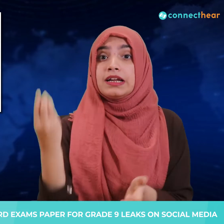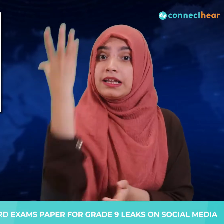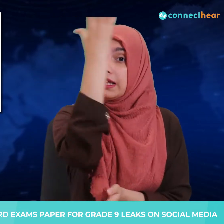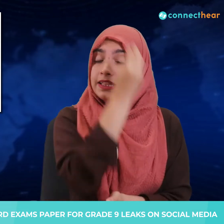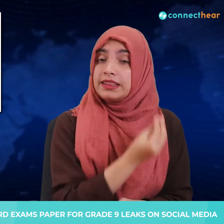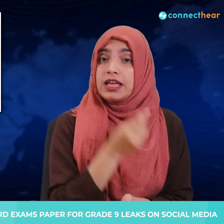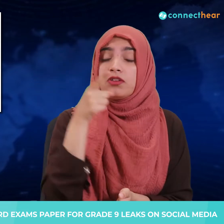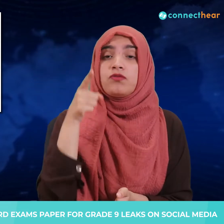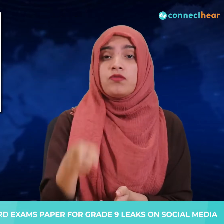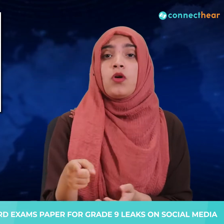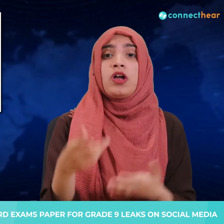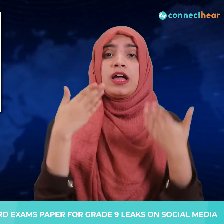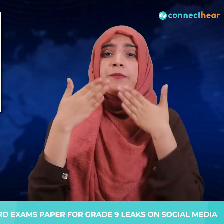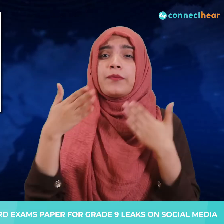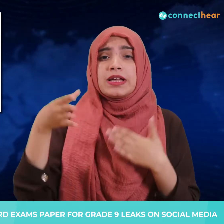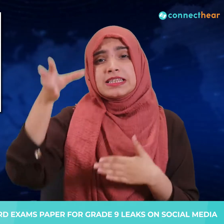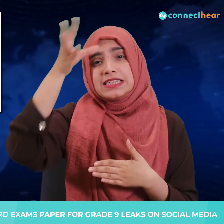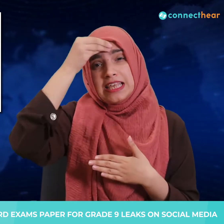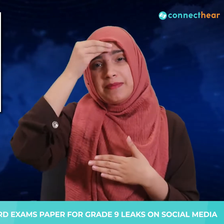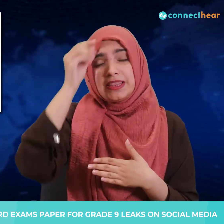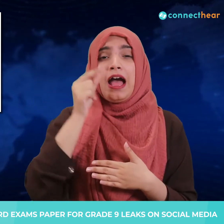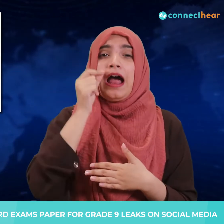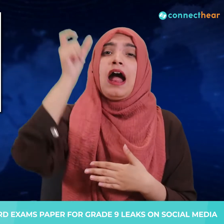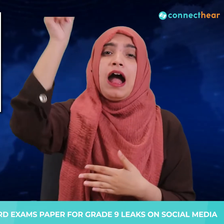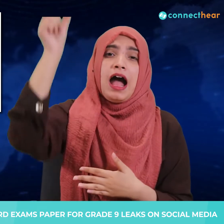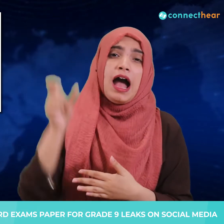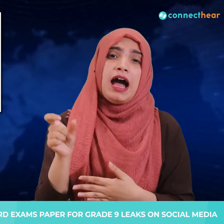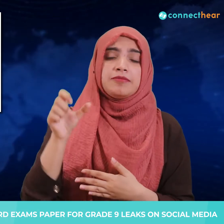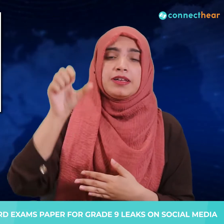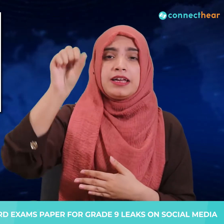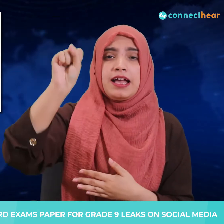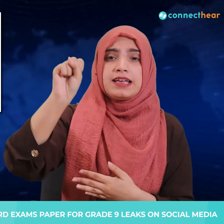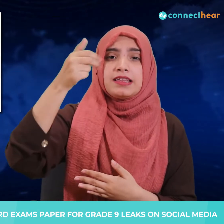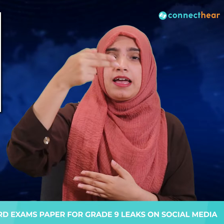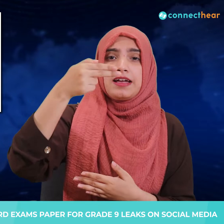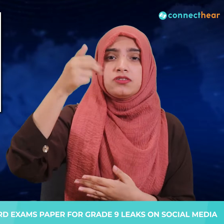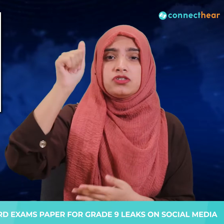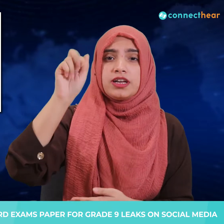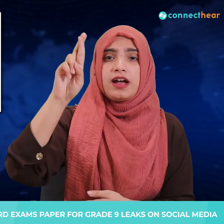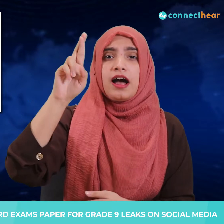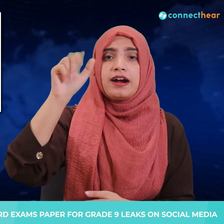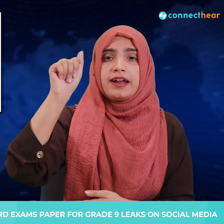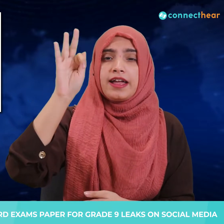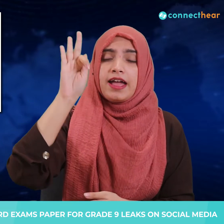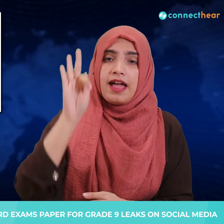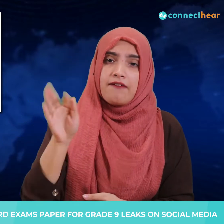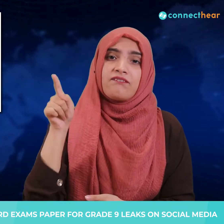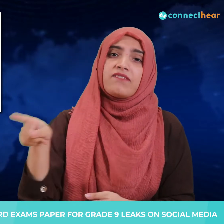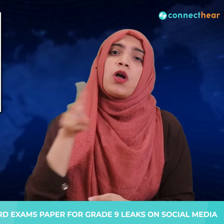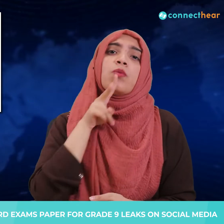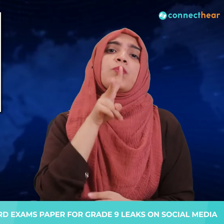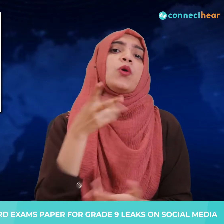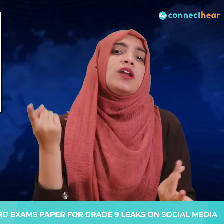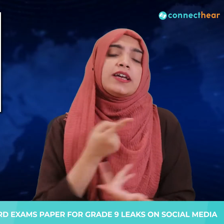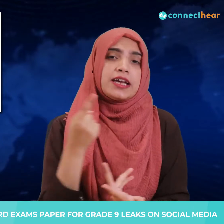Earlier on Monday, Chairman of the Board of Secondary Education, Syed Sharaf Ali Shah,